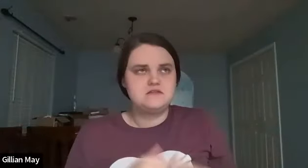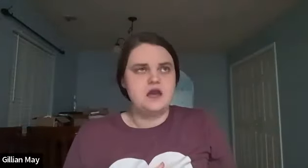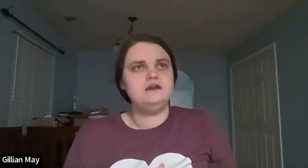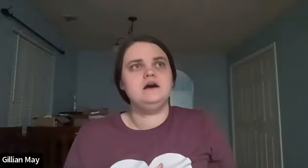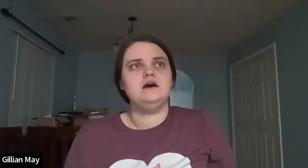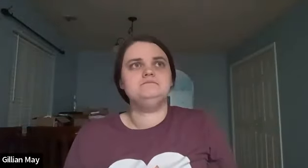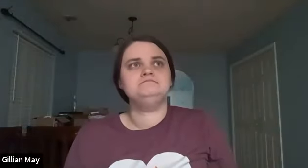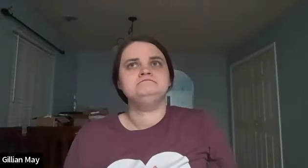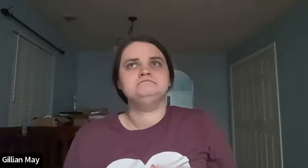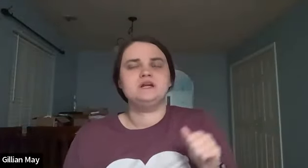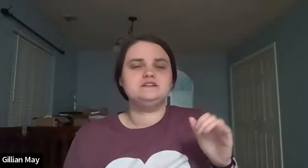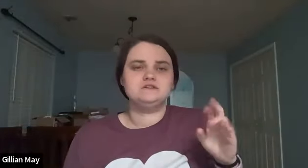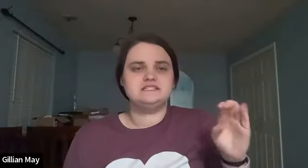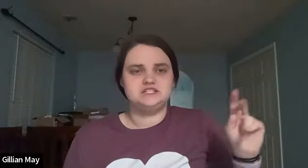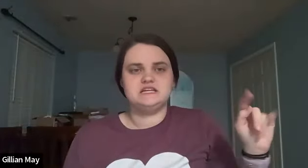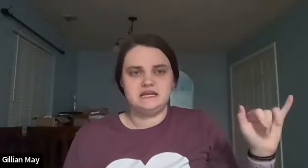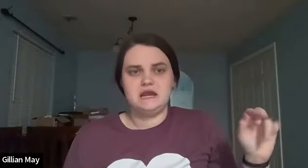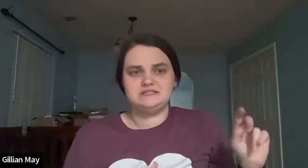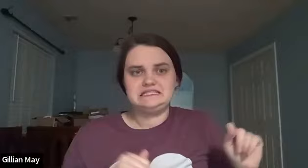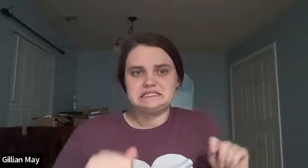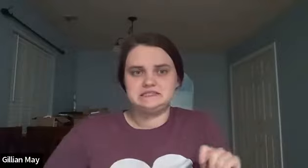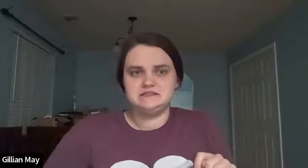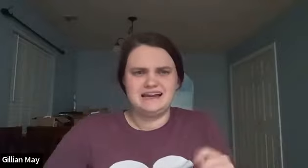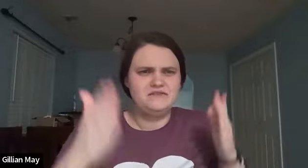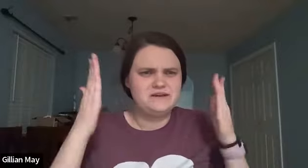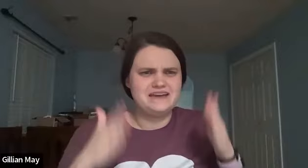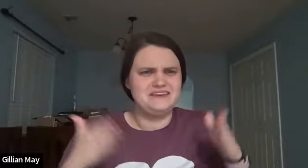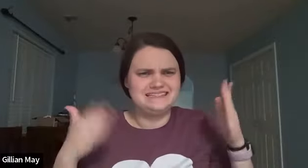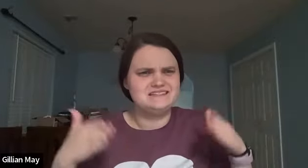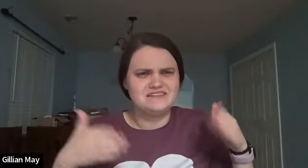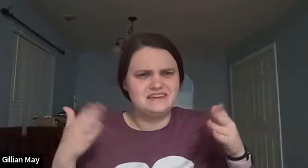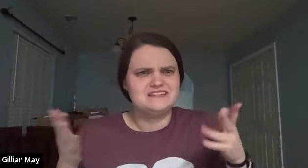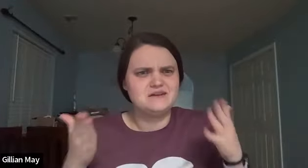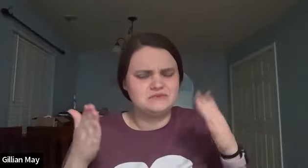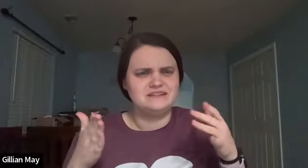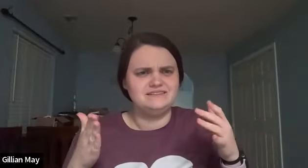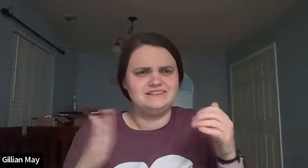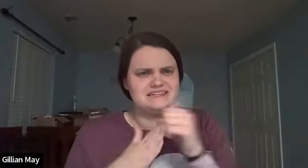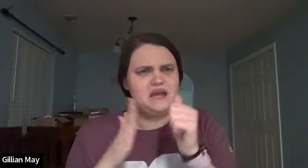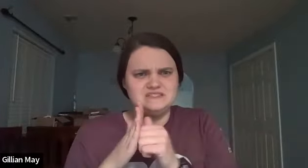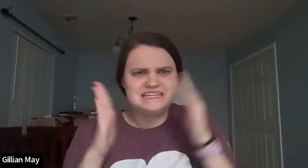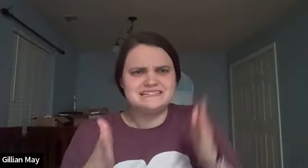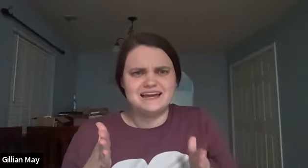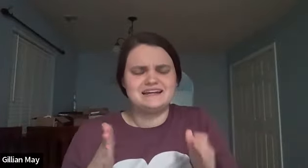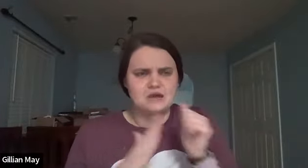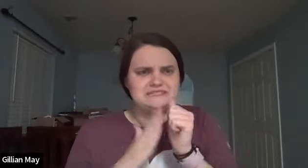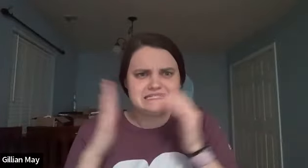that, but I also can see just saying accountant. I love how I add that tist at the end. That's not really, it's an accountant, not an accountist,